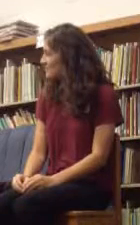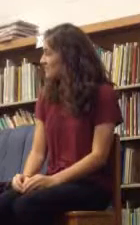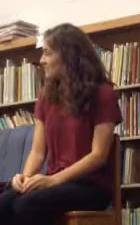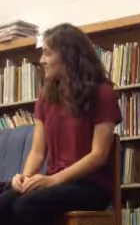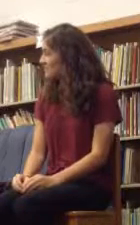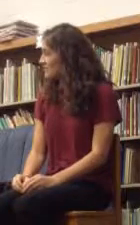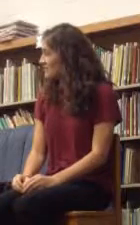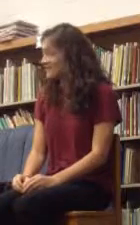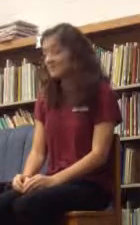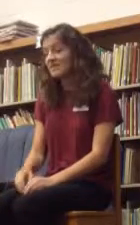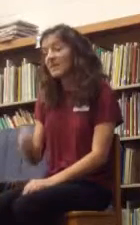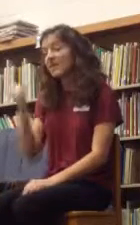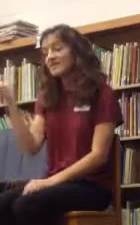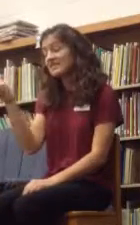On Saturday.